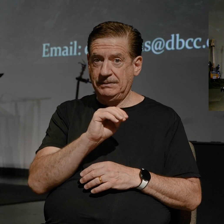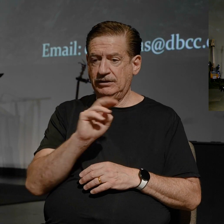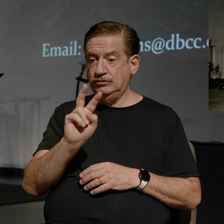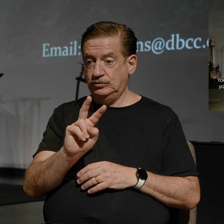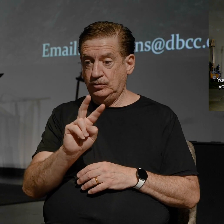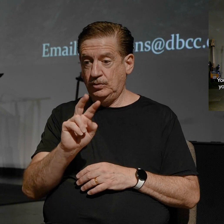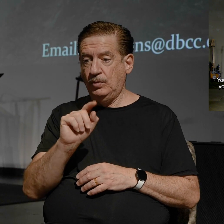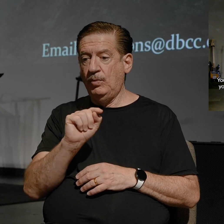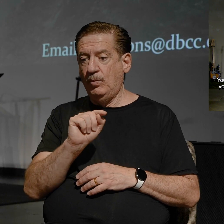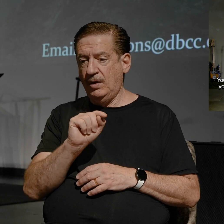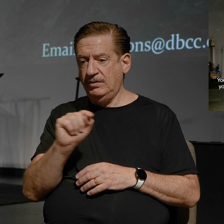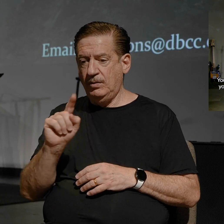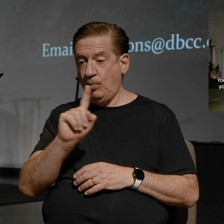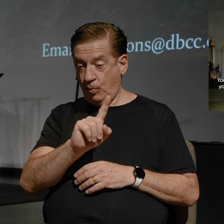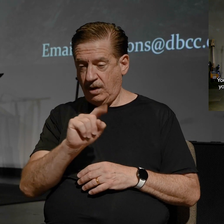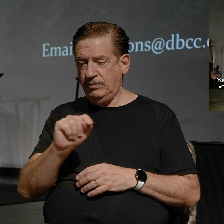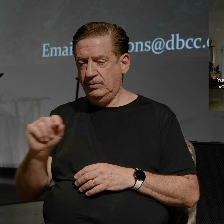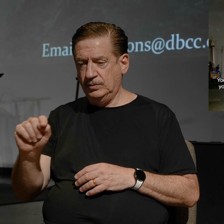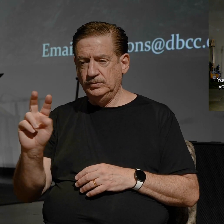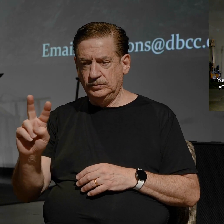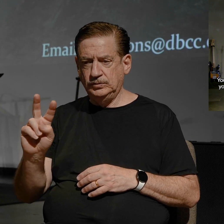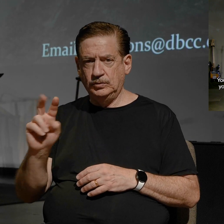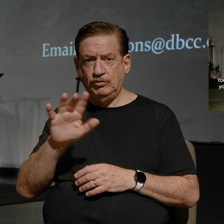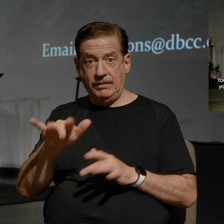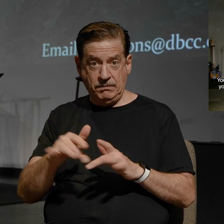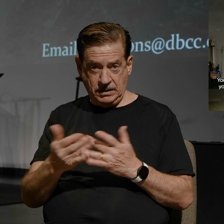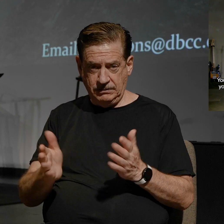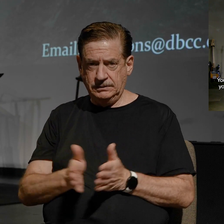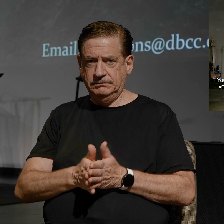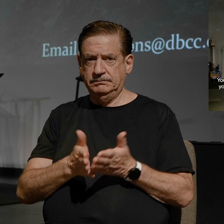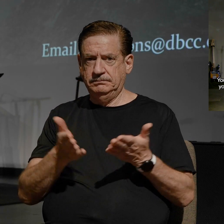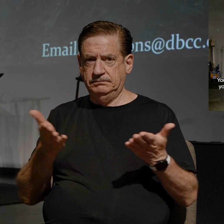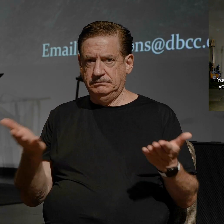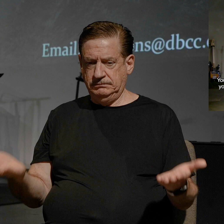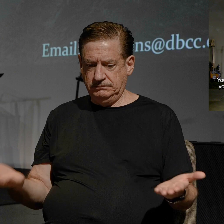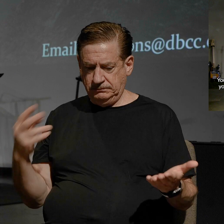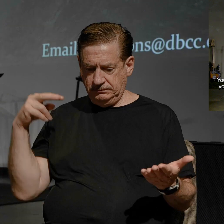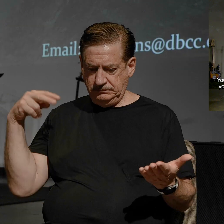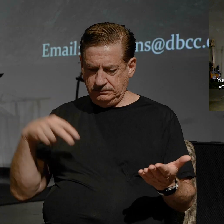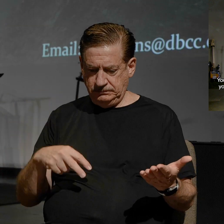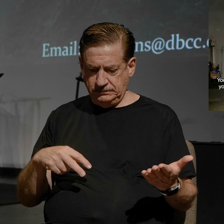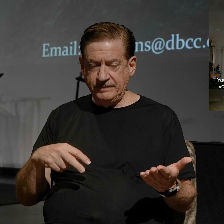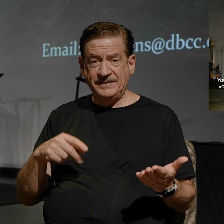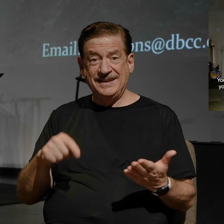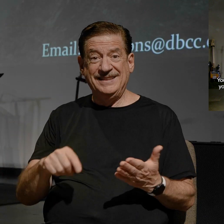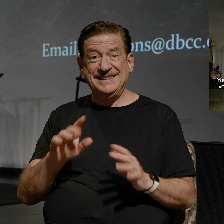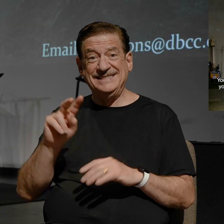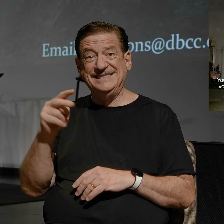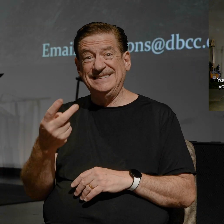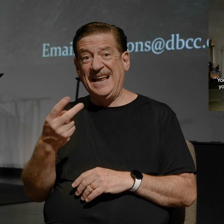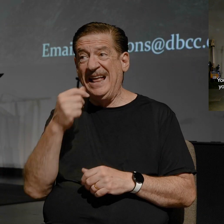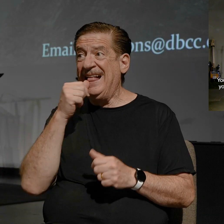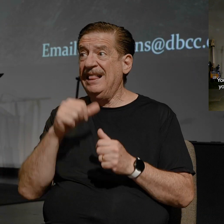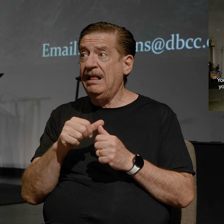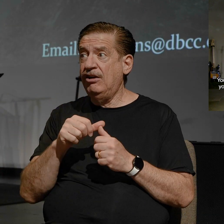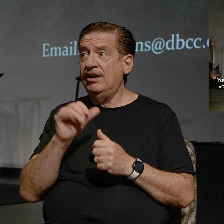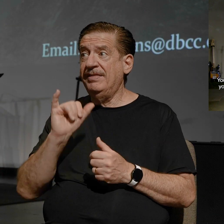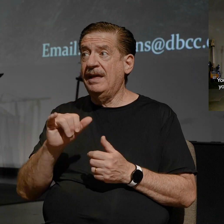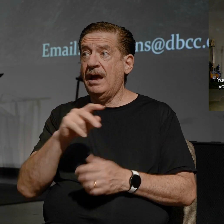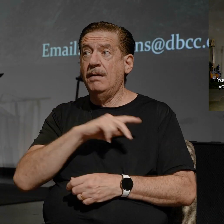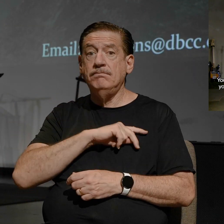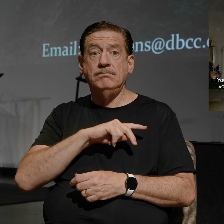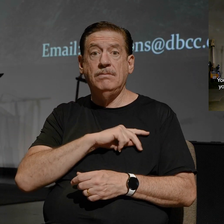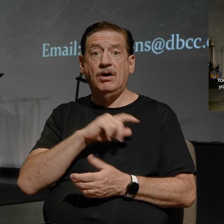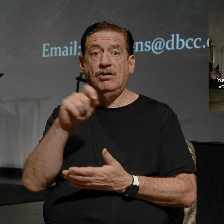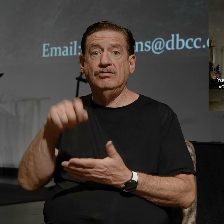your Bibles, you want to turn there. We'll be there just for a few minutes and look at some other places. But in this second letter that Paul writes to